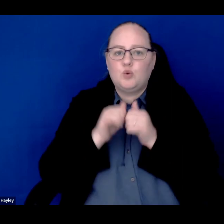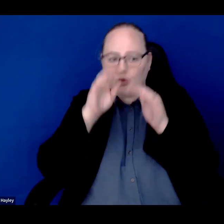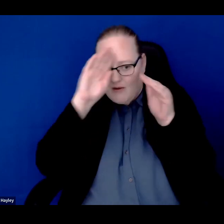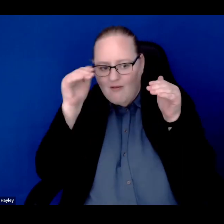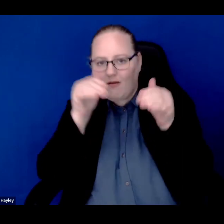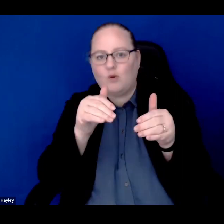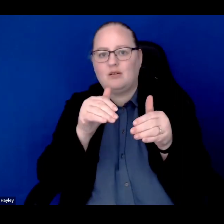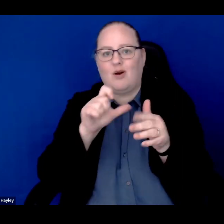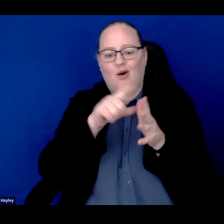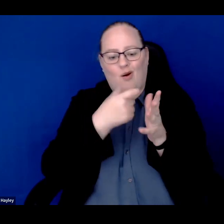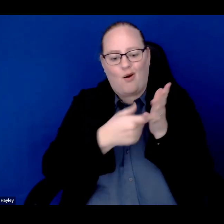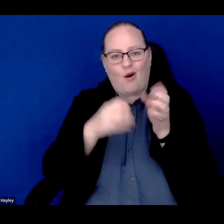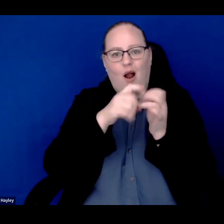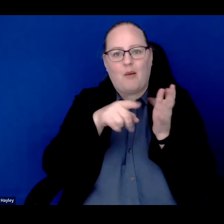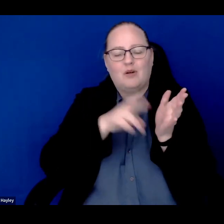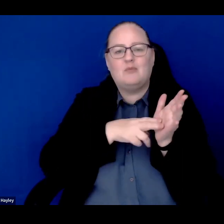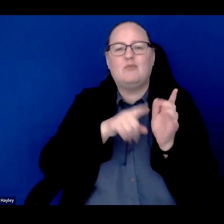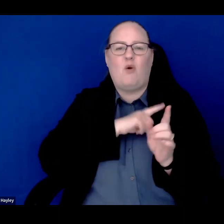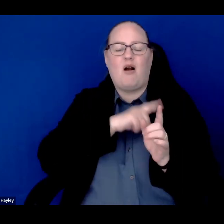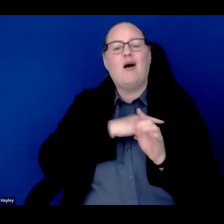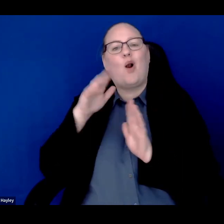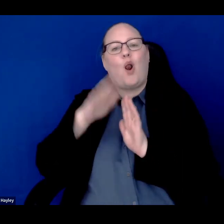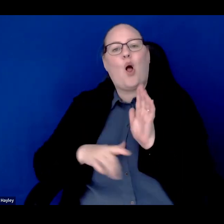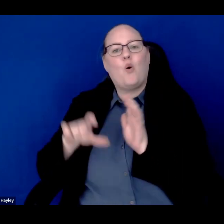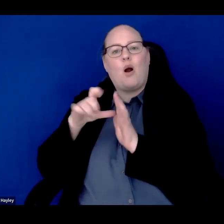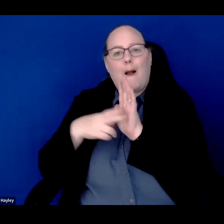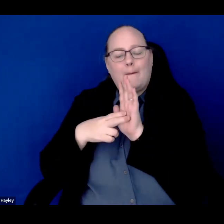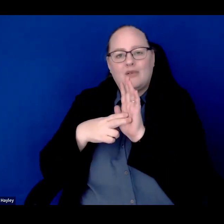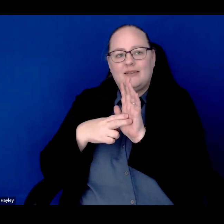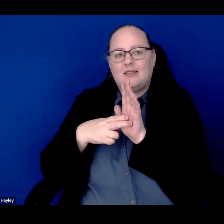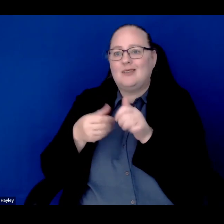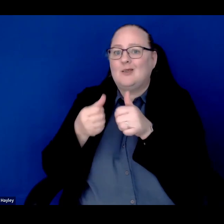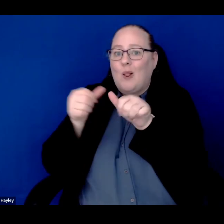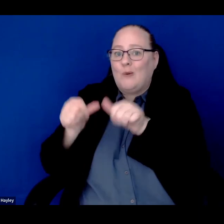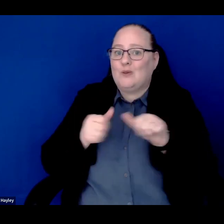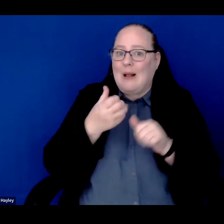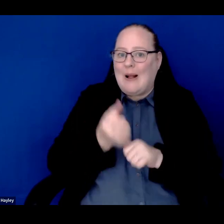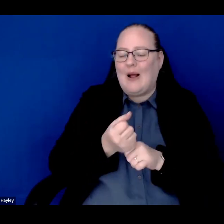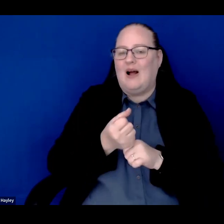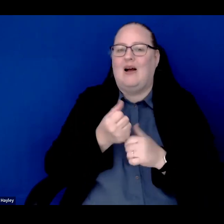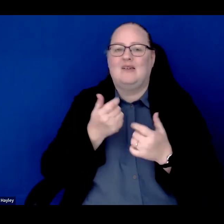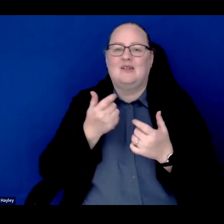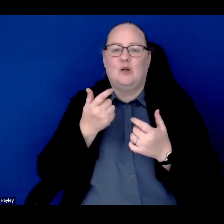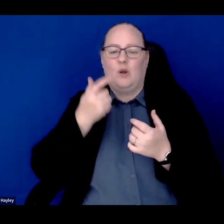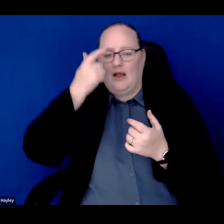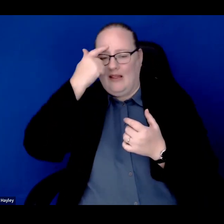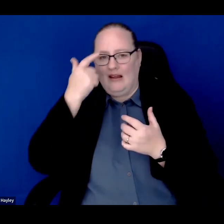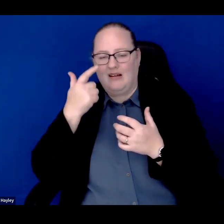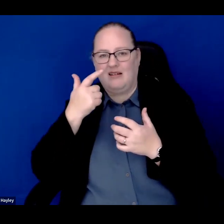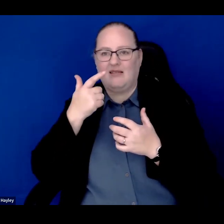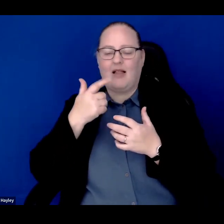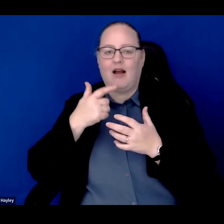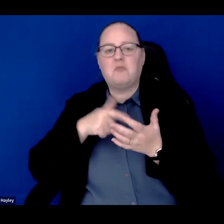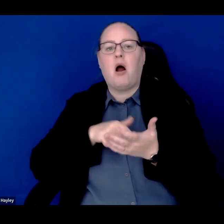exist, and it requires that we don't need to fundamentally transform. So almost these arguments are just propping up business as